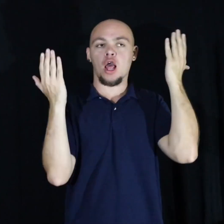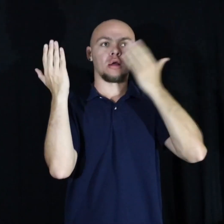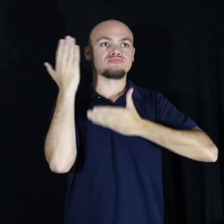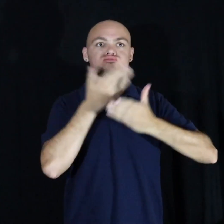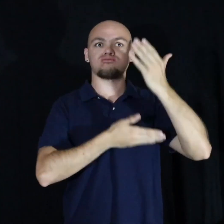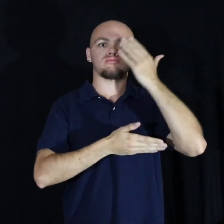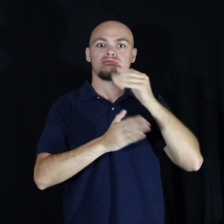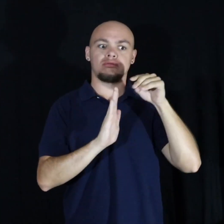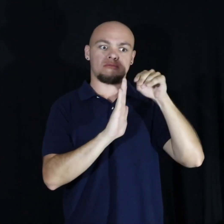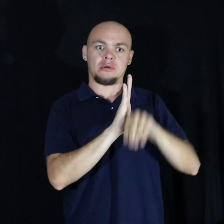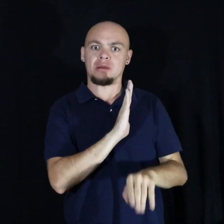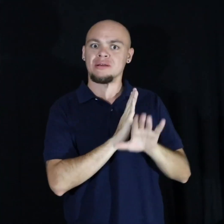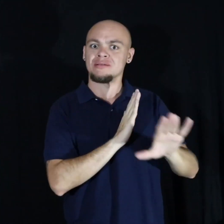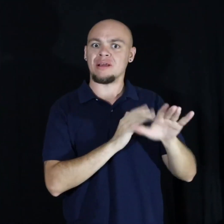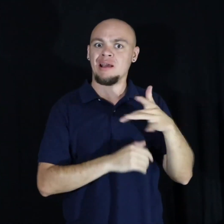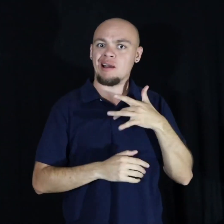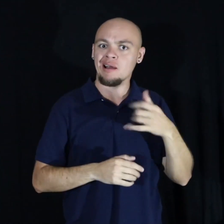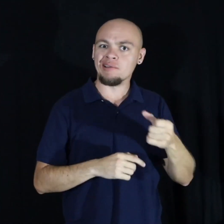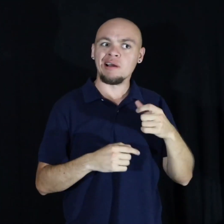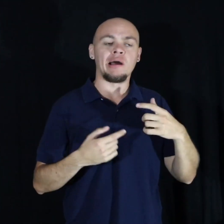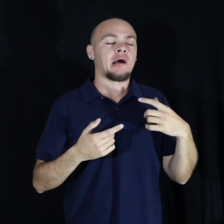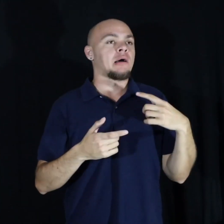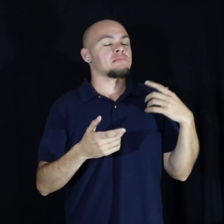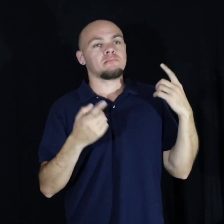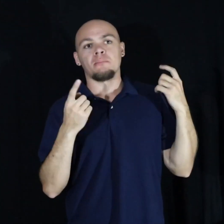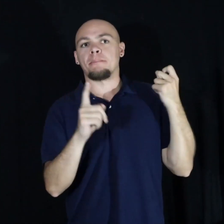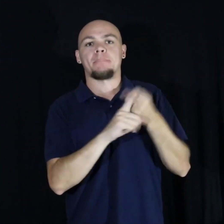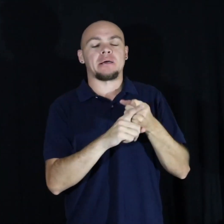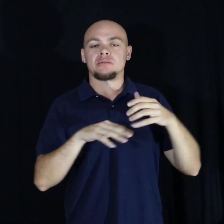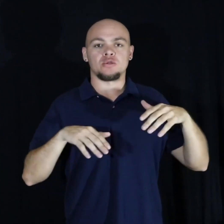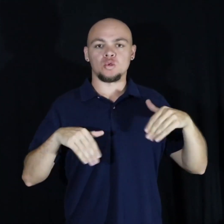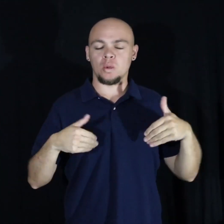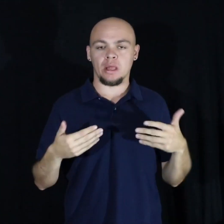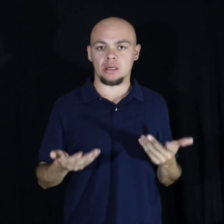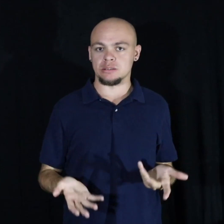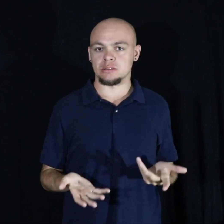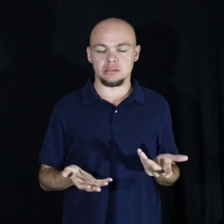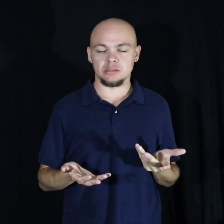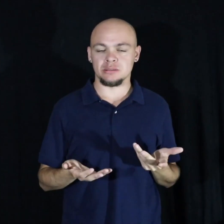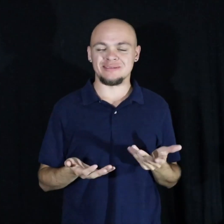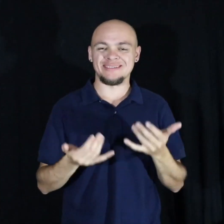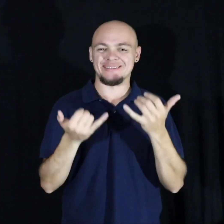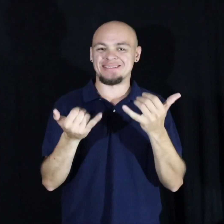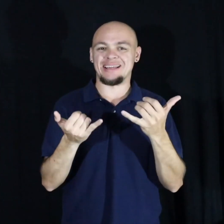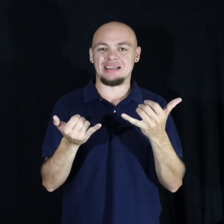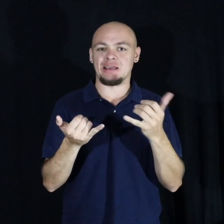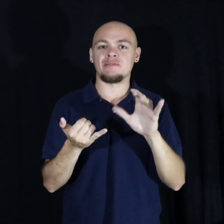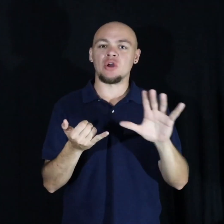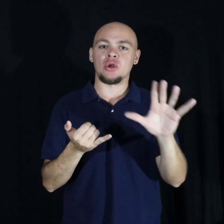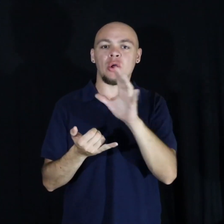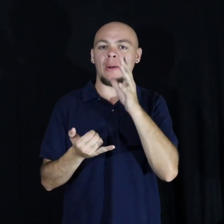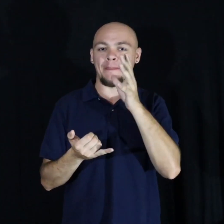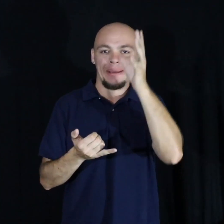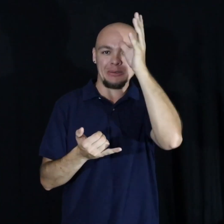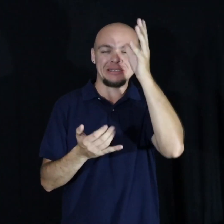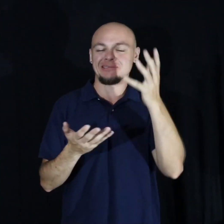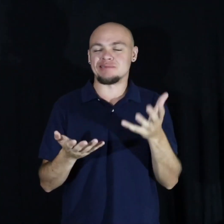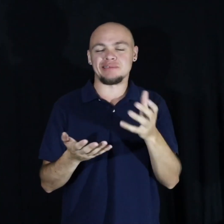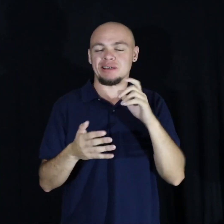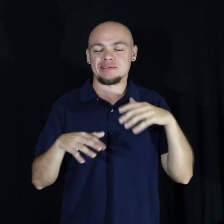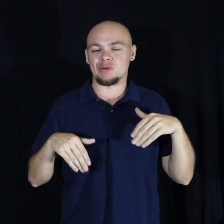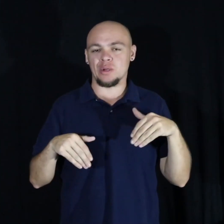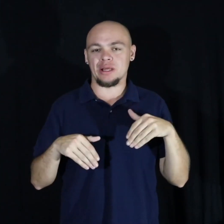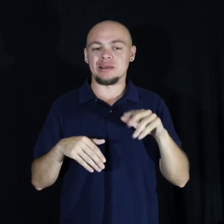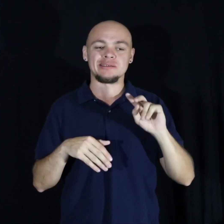of decline until it was too late to step in. Today, it's not too late for you parents out there. I had a